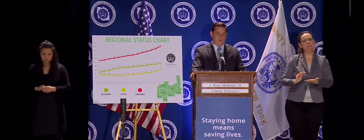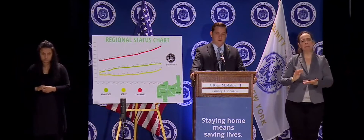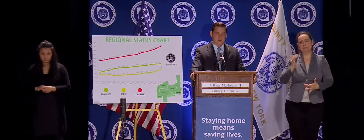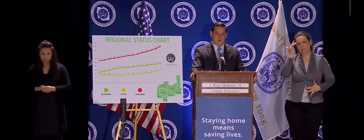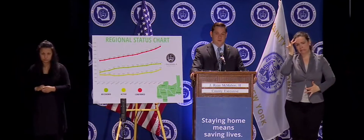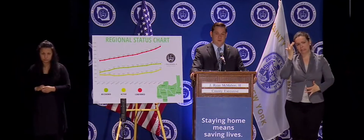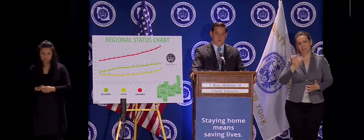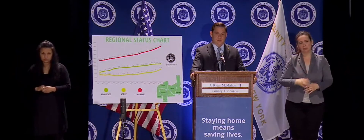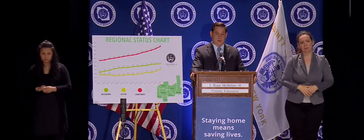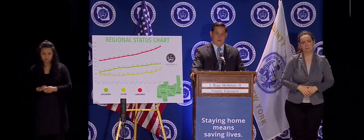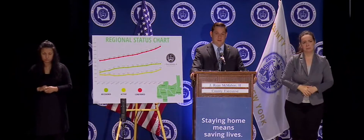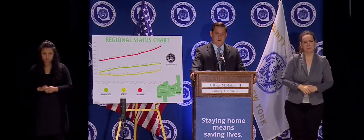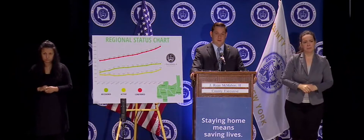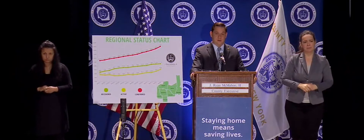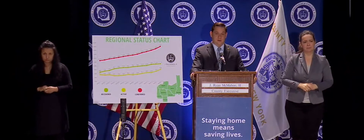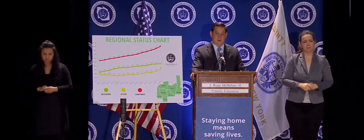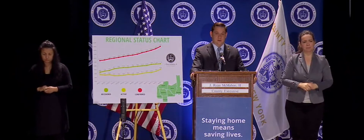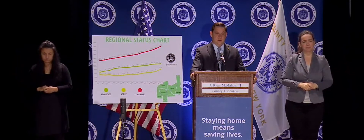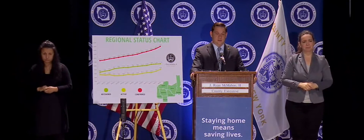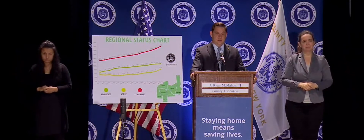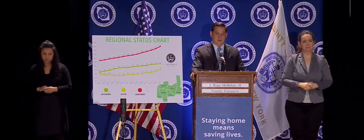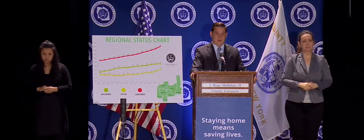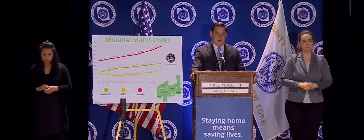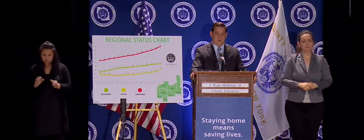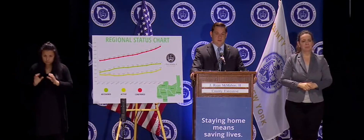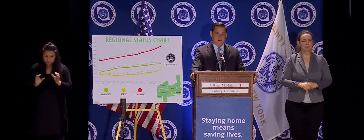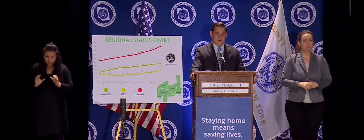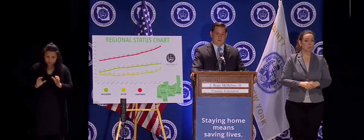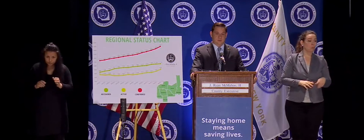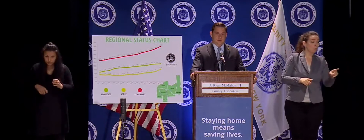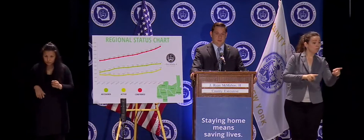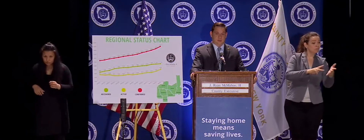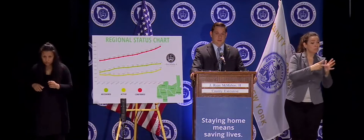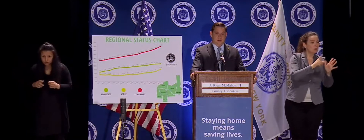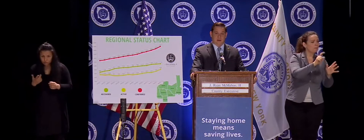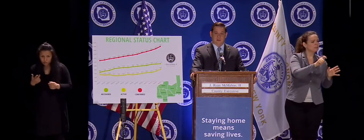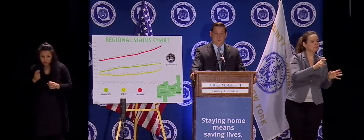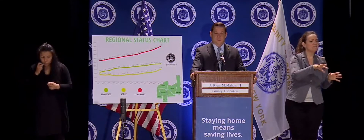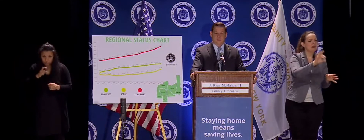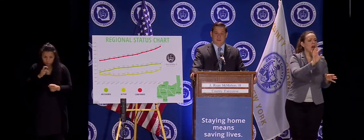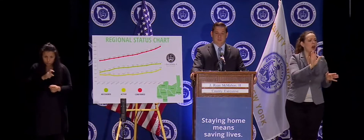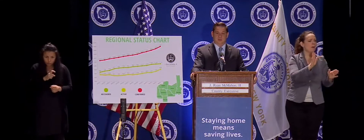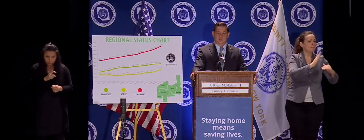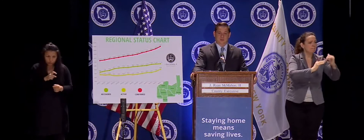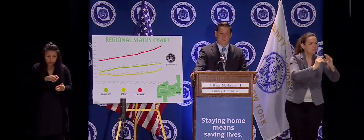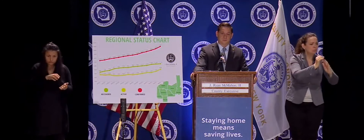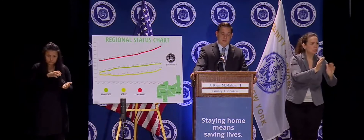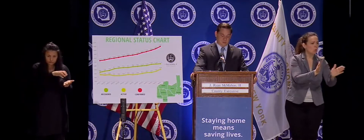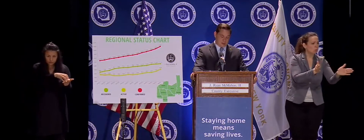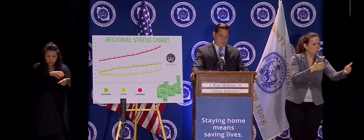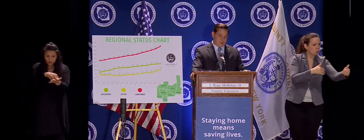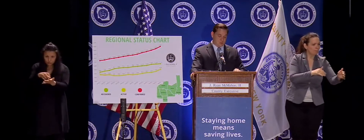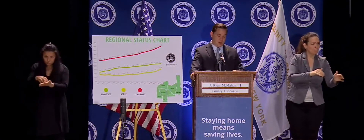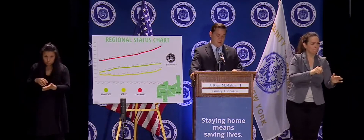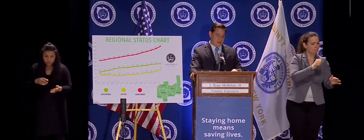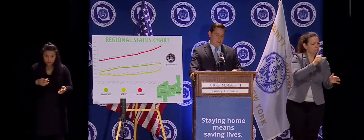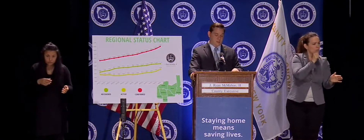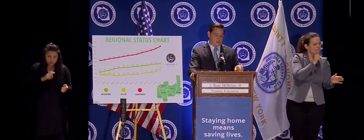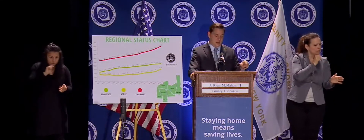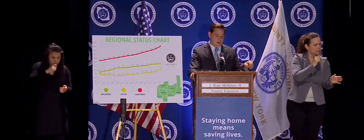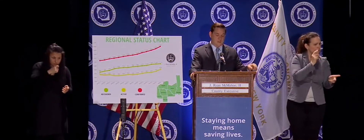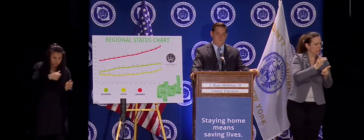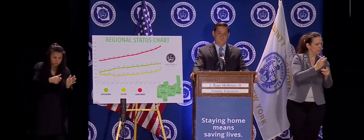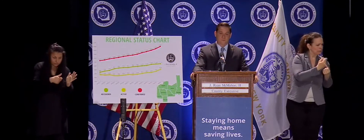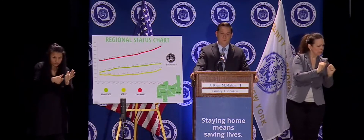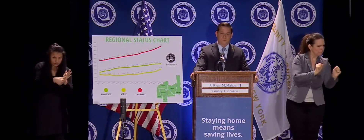have facilities who get a positive and then essentially are kicking them out of their facility. Sure, you could. That's what's happened. That's why that number